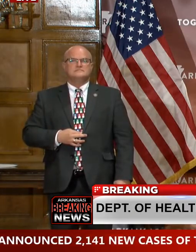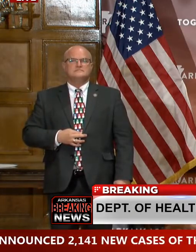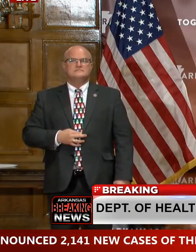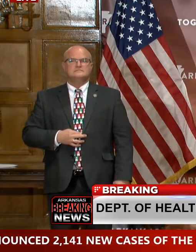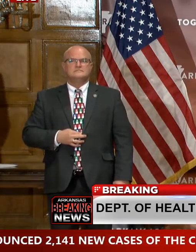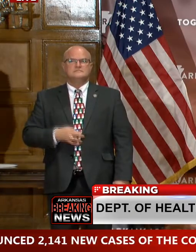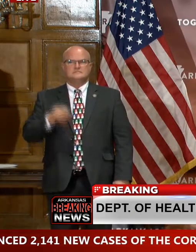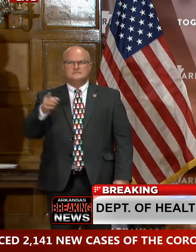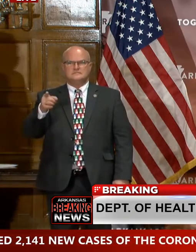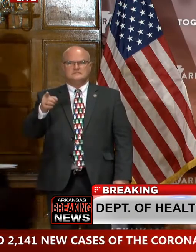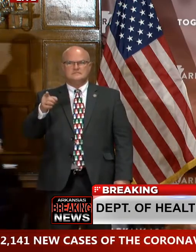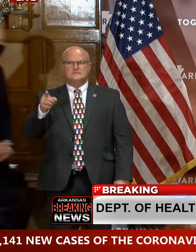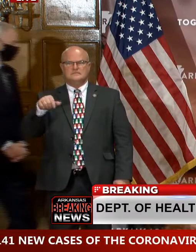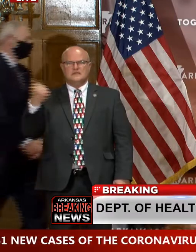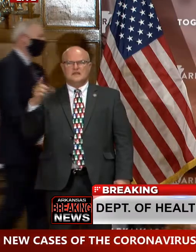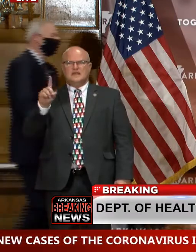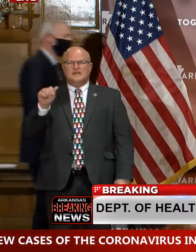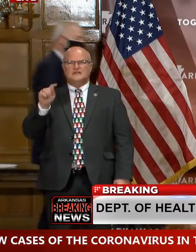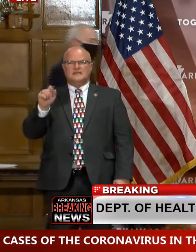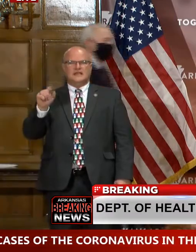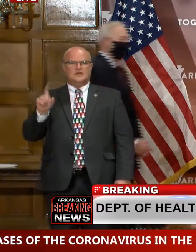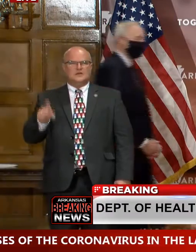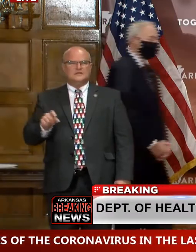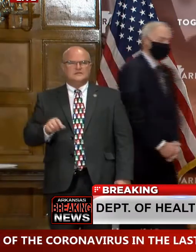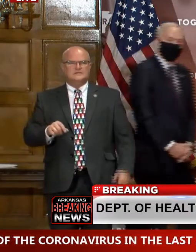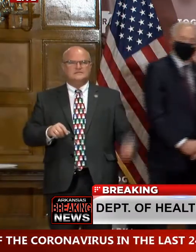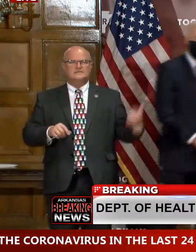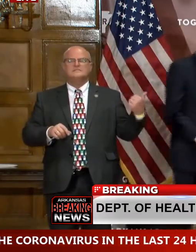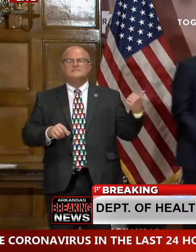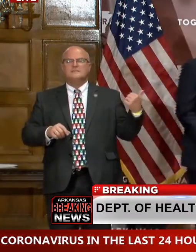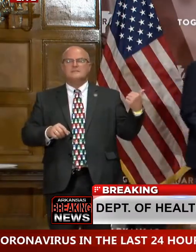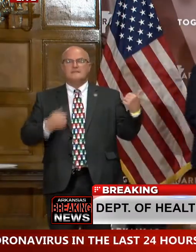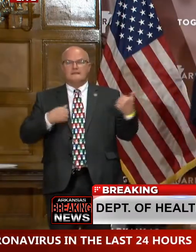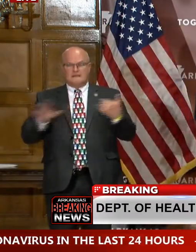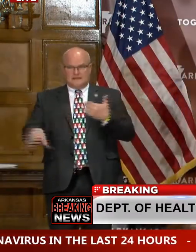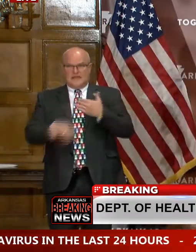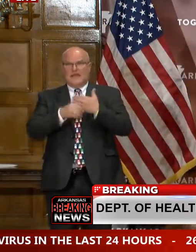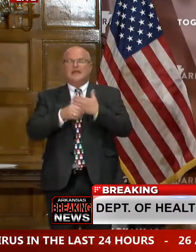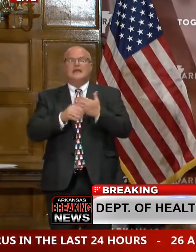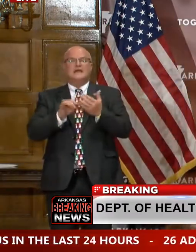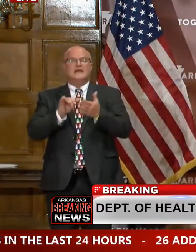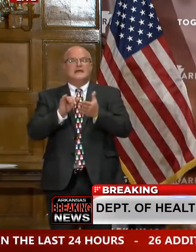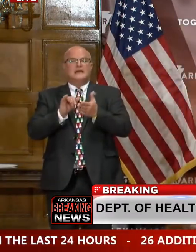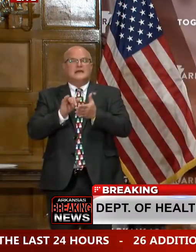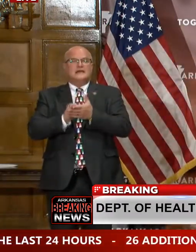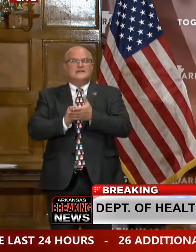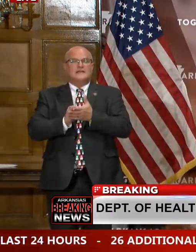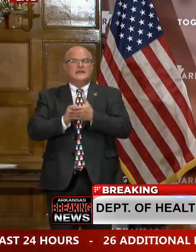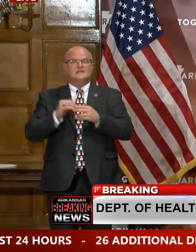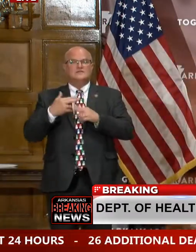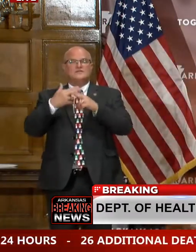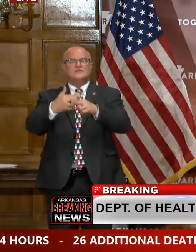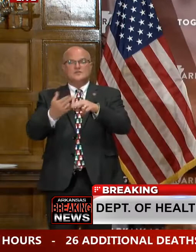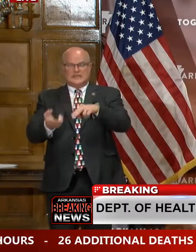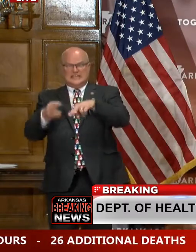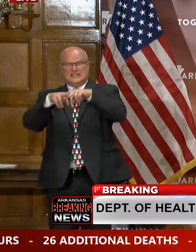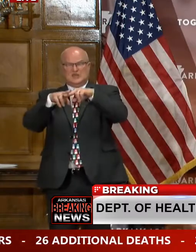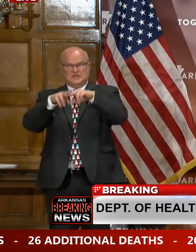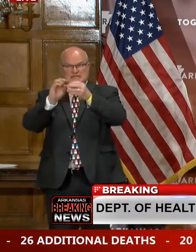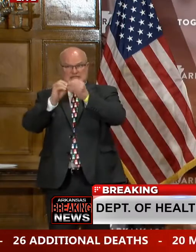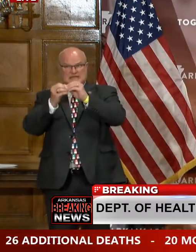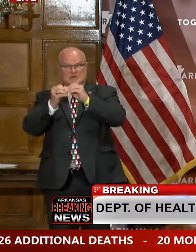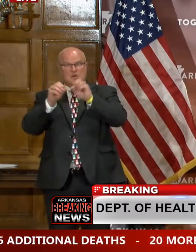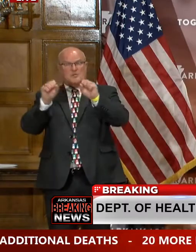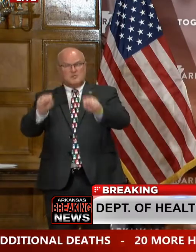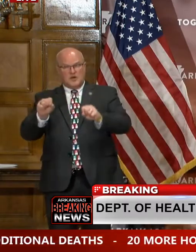And then my other data question, Let me add that you referred to an increase in the number